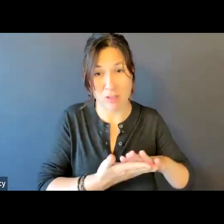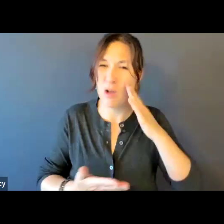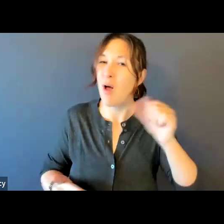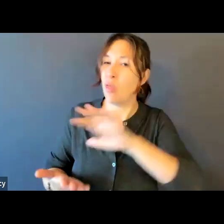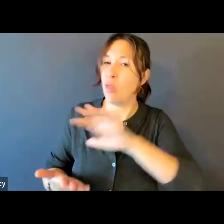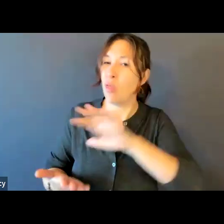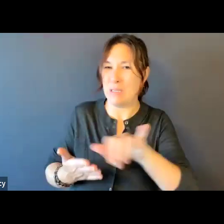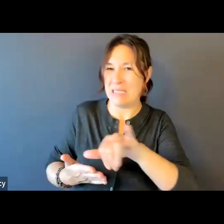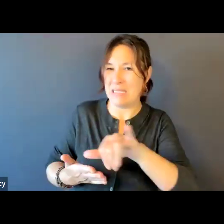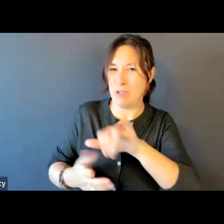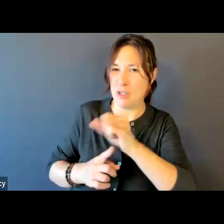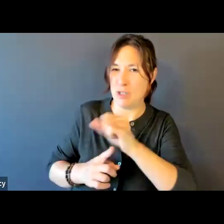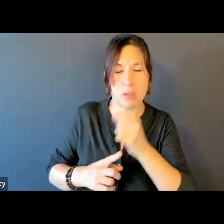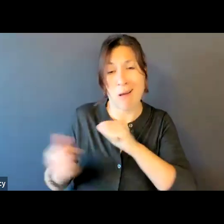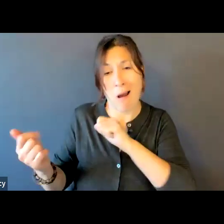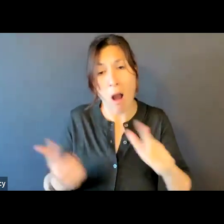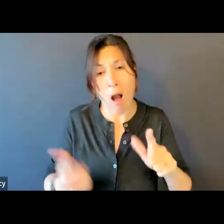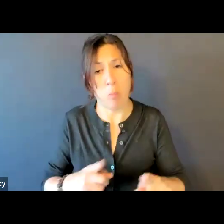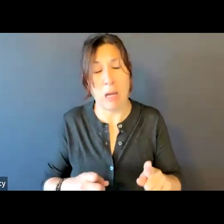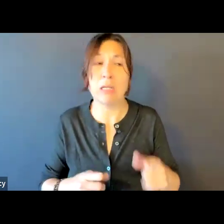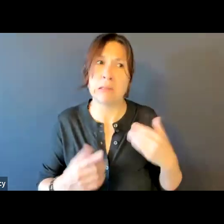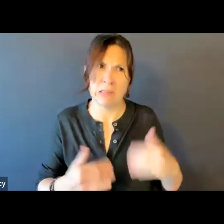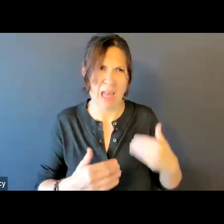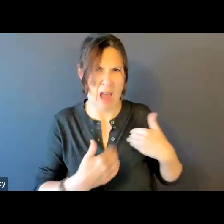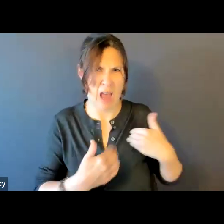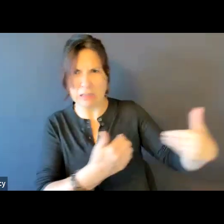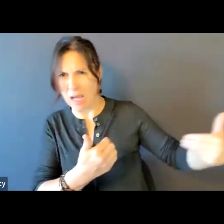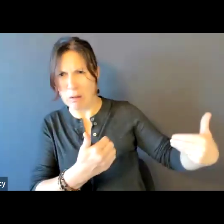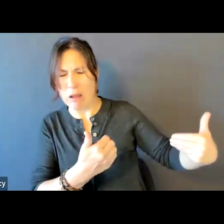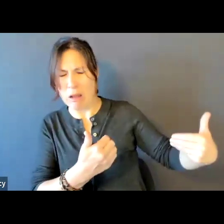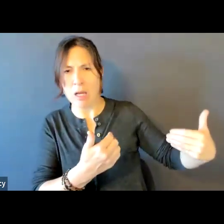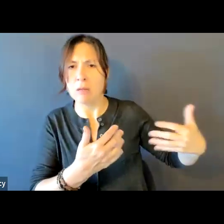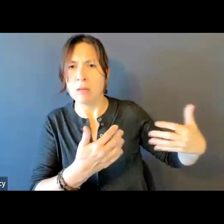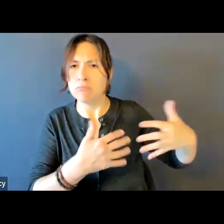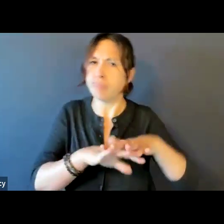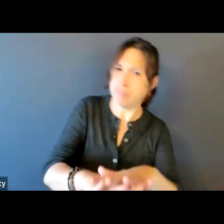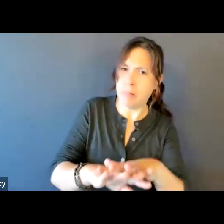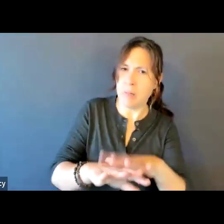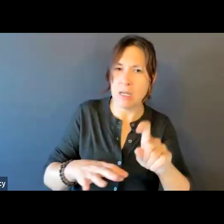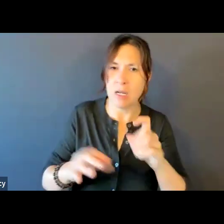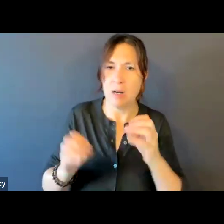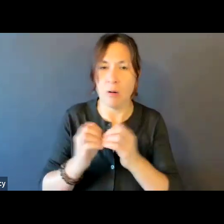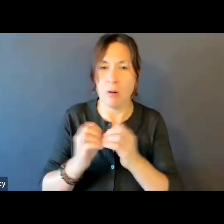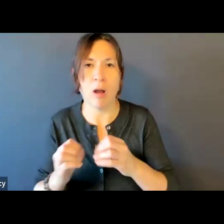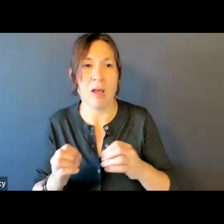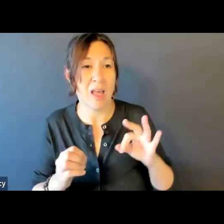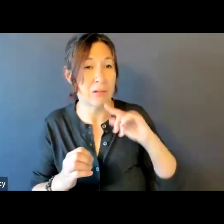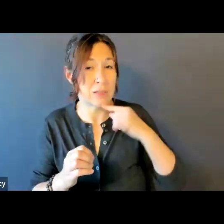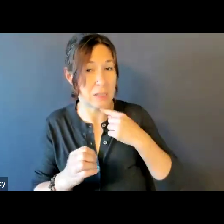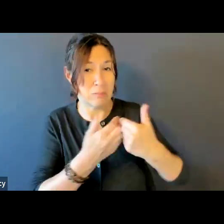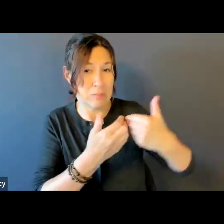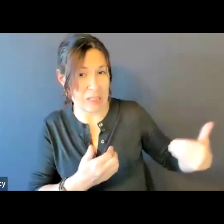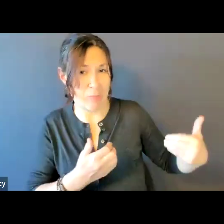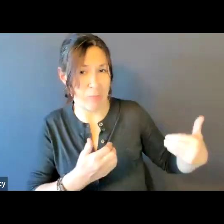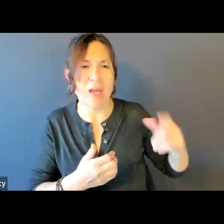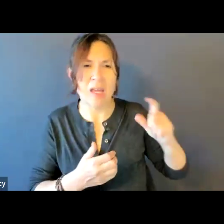are in that same boat. And I think having supports that our students in substantially separate have opportunities to be included throughout